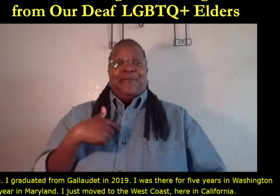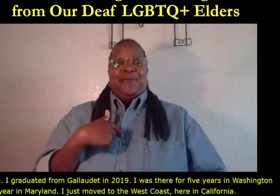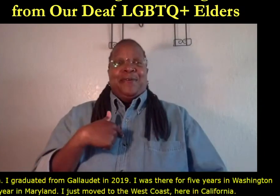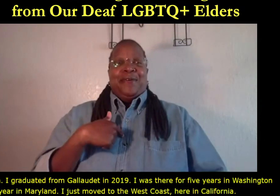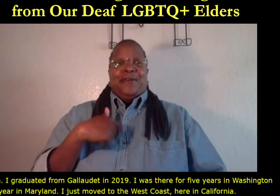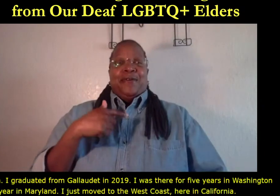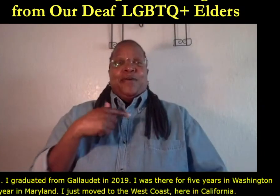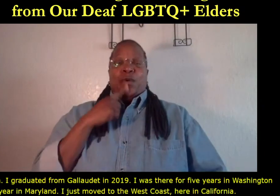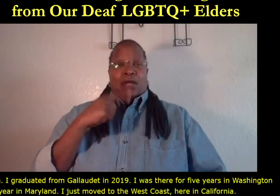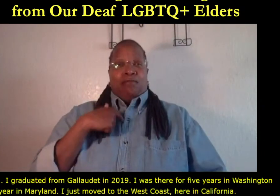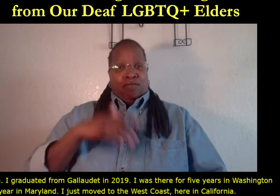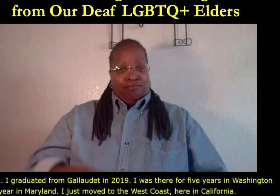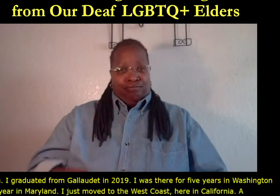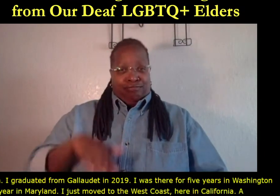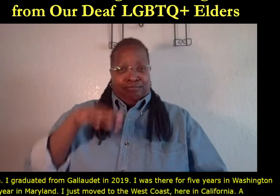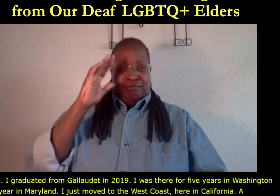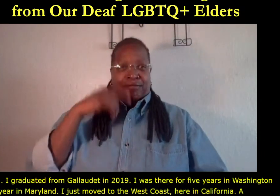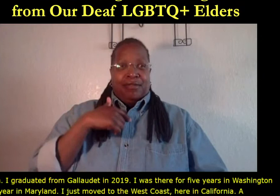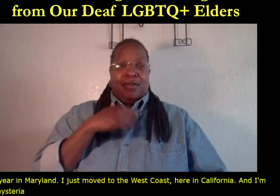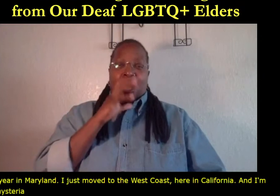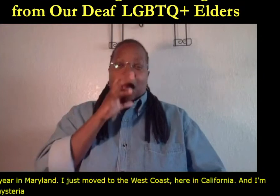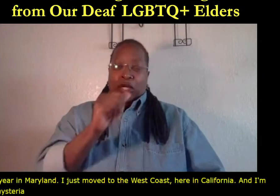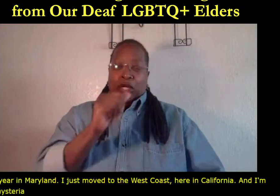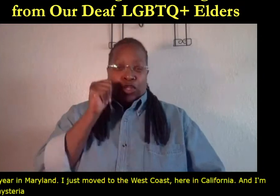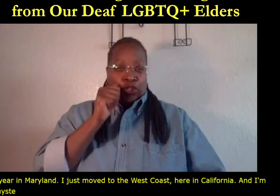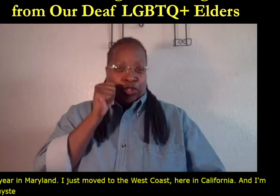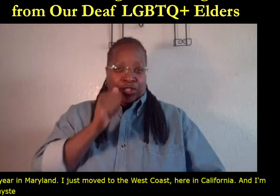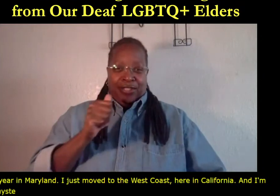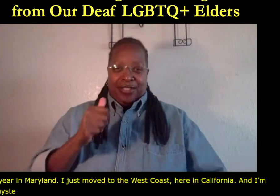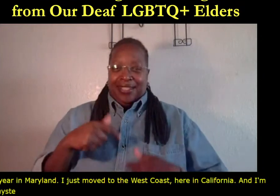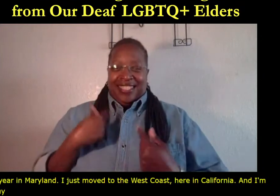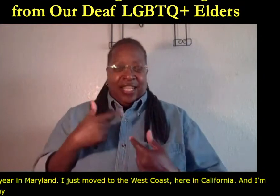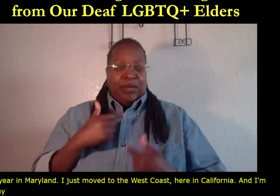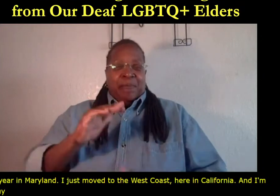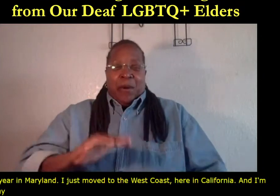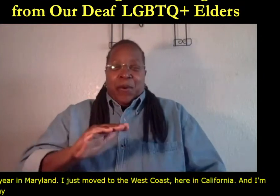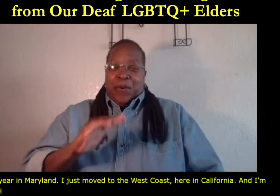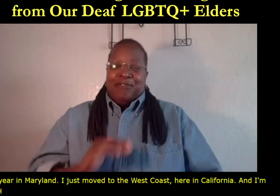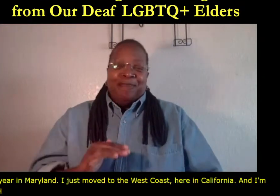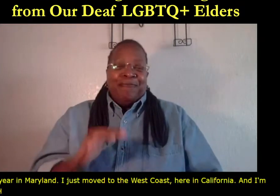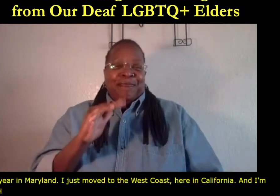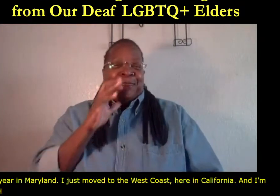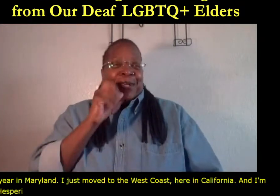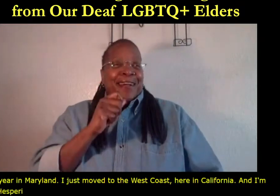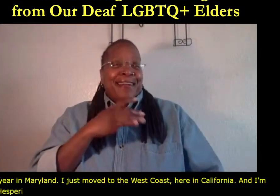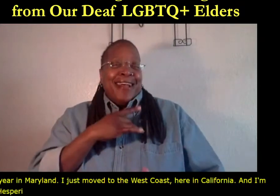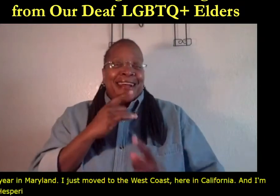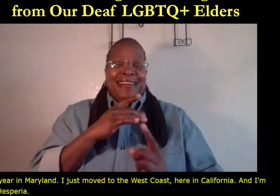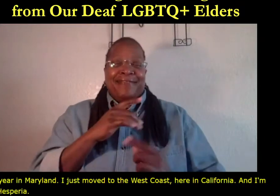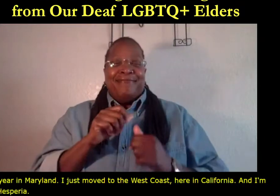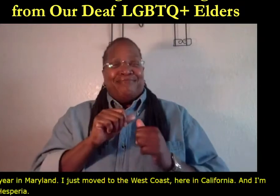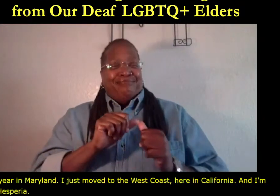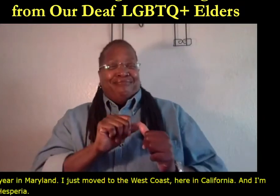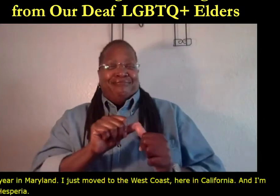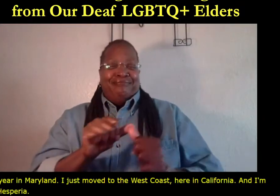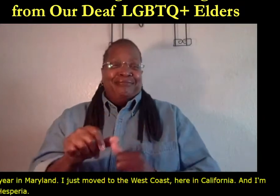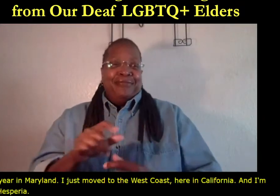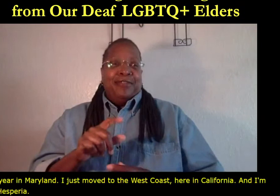five months um you know i was always attracted to girls even from being little